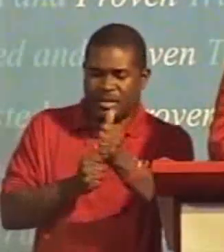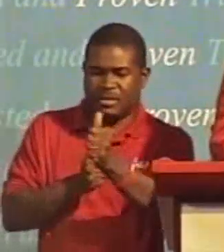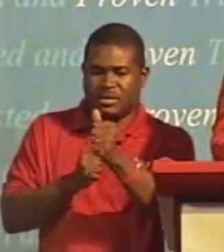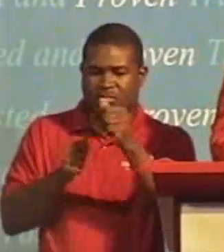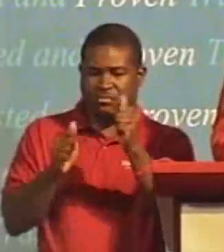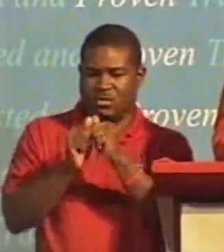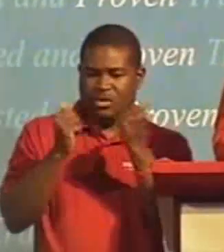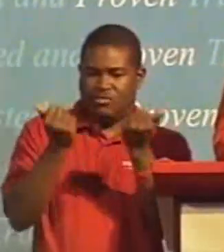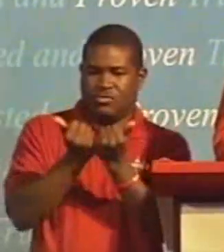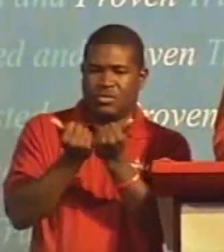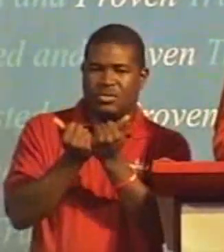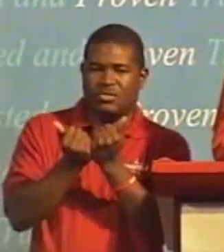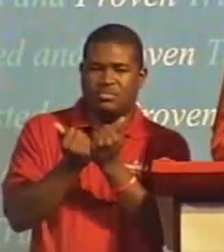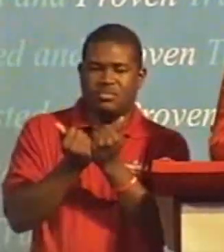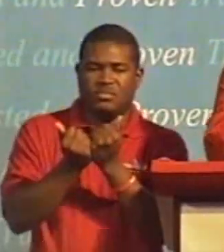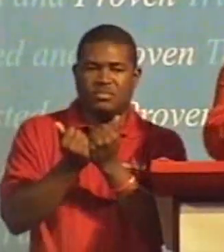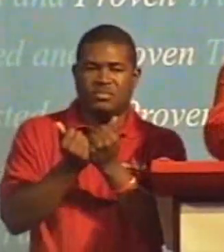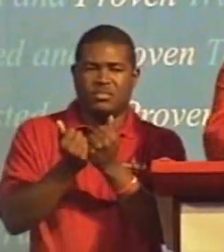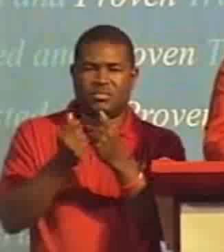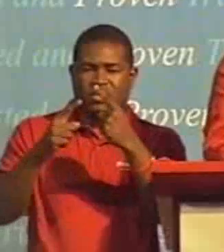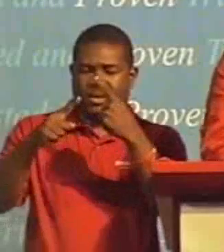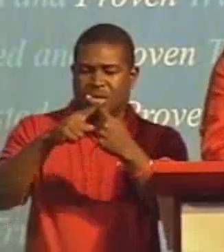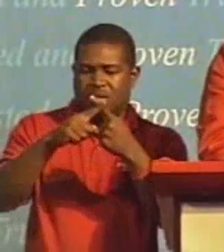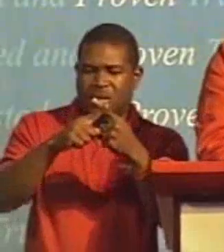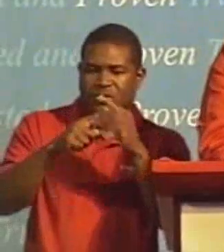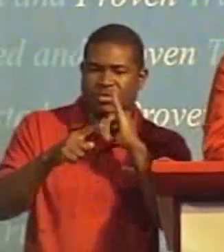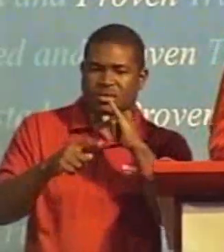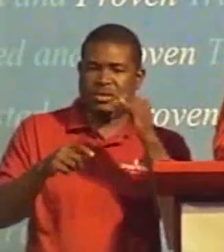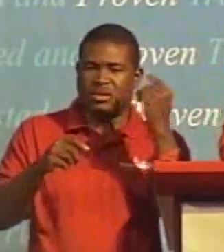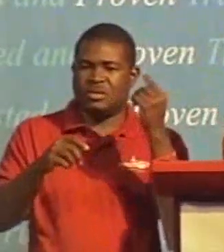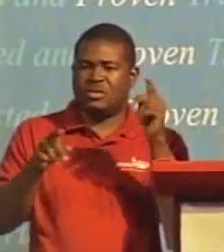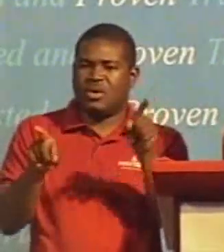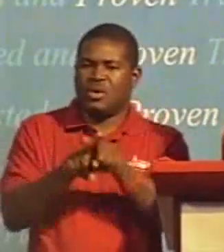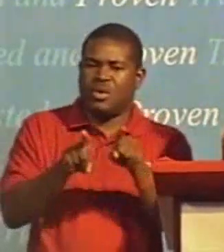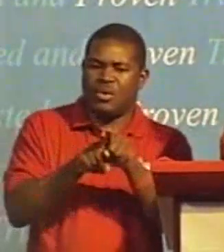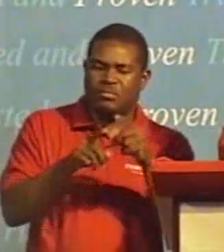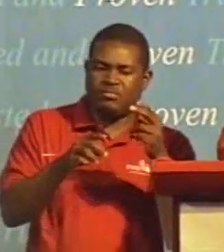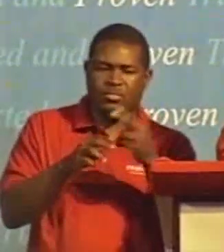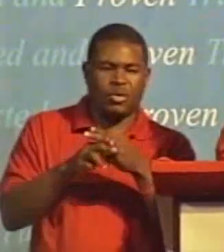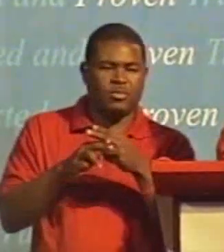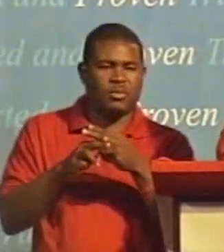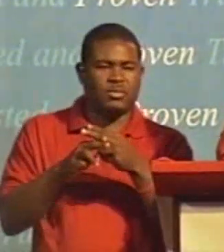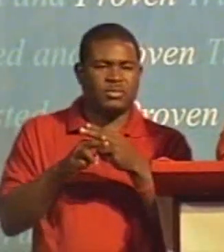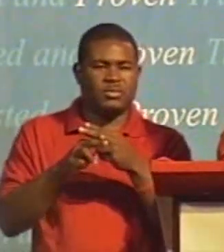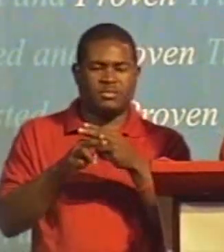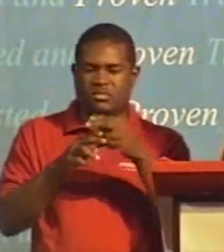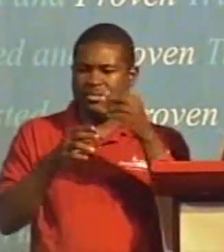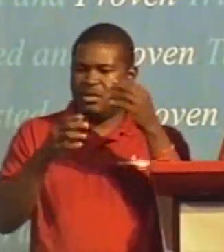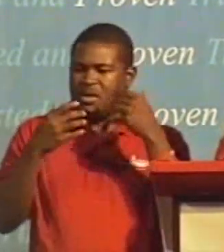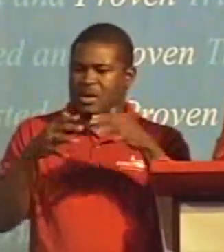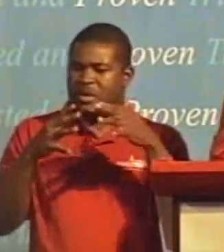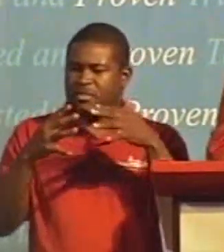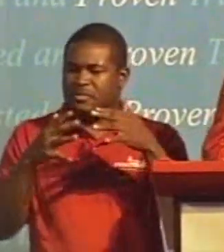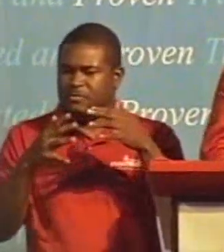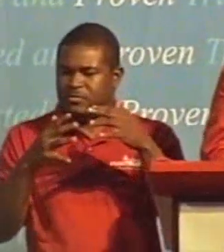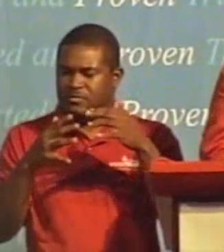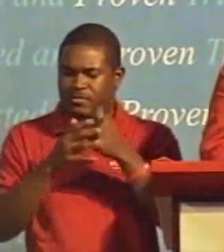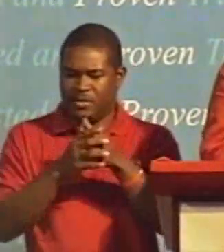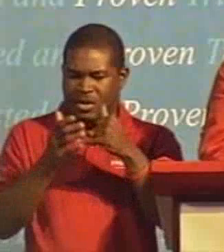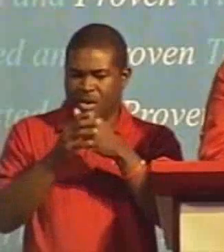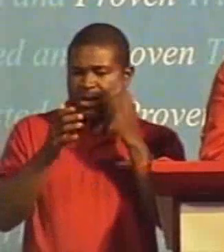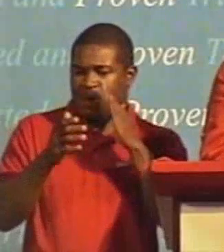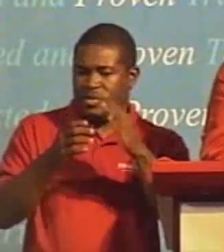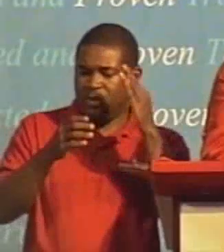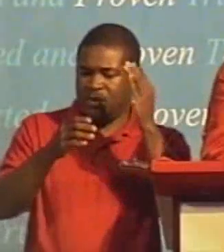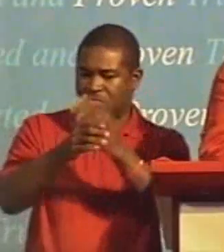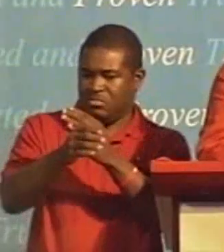The intersection improvement here at Johnson Road is almost completed. We expect it's going to improve traffic flow, benefiting all the people who live in the